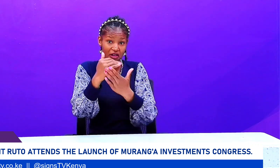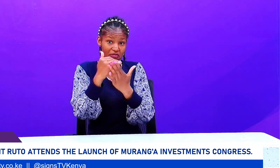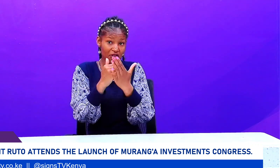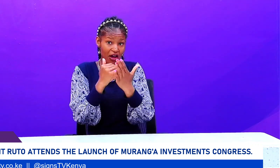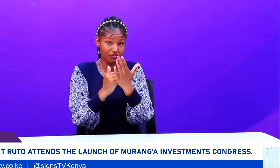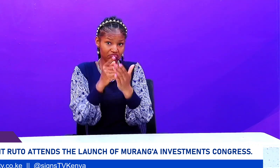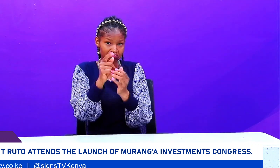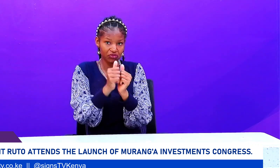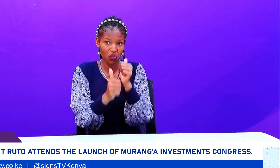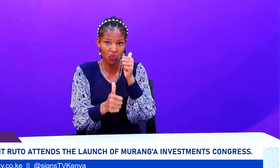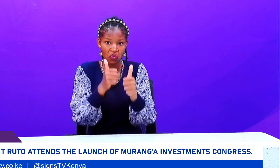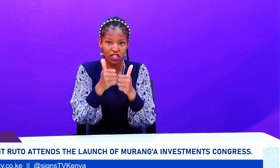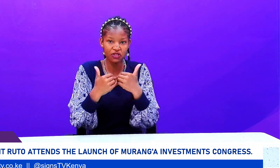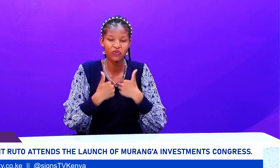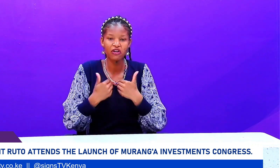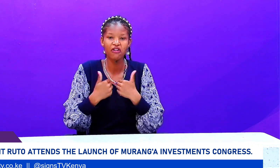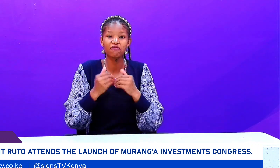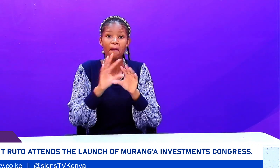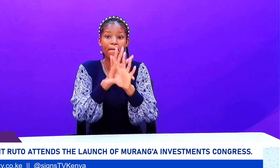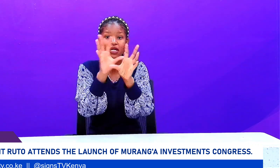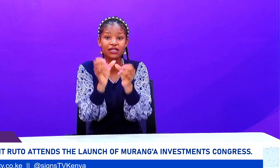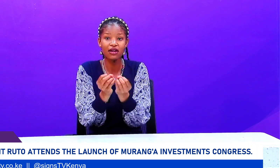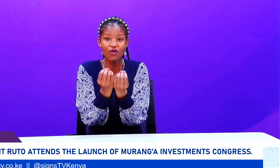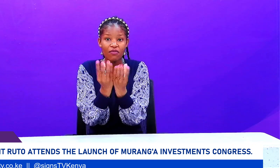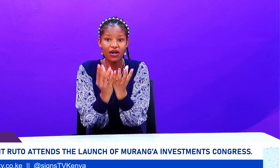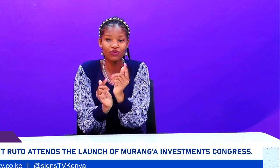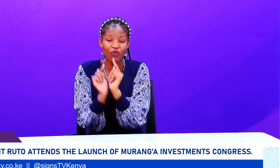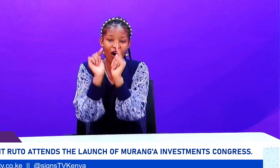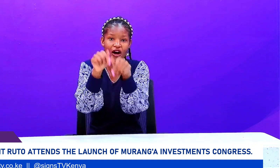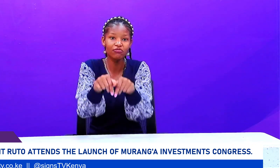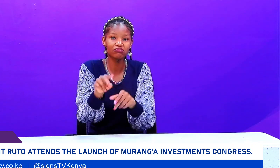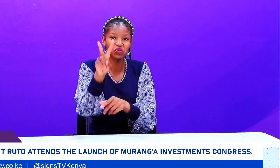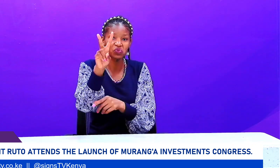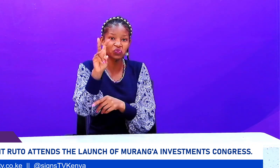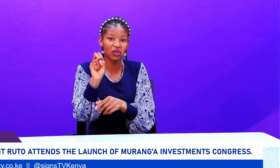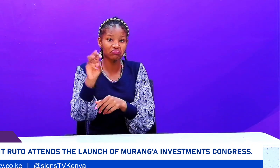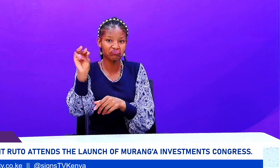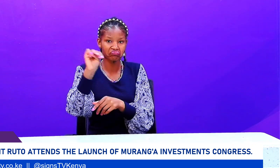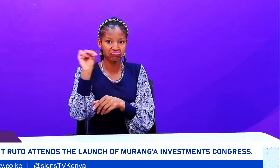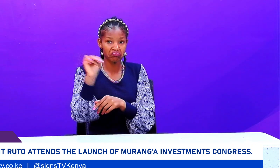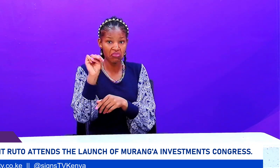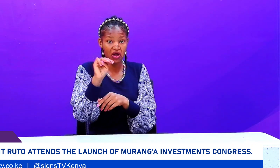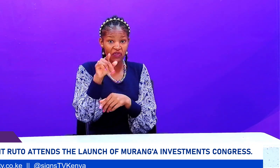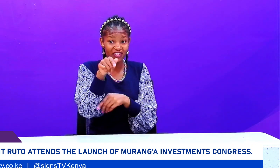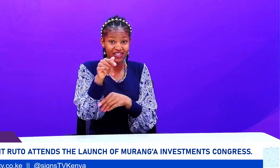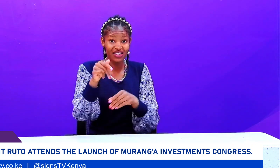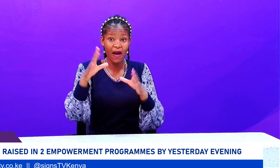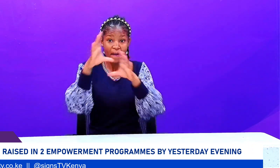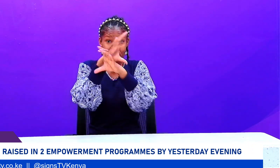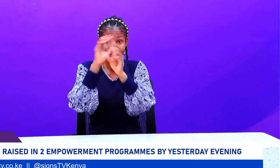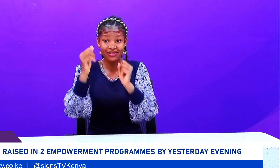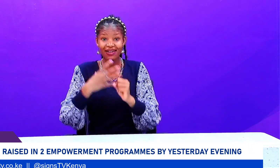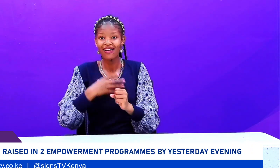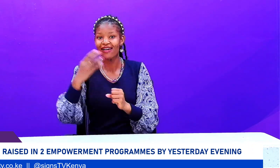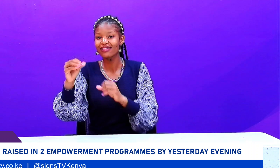the Deputy President, Kithure Kindiki, yesterday led two economic empowerment programs which have totally